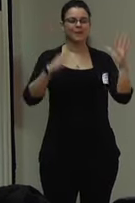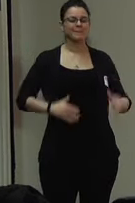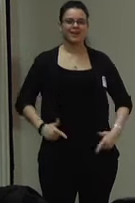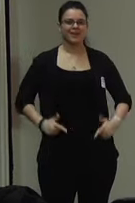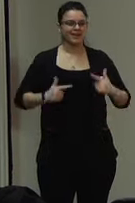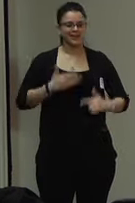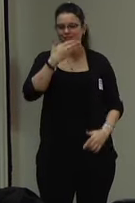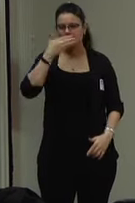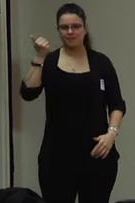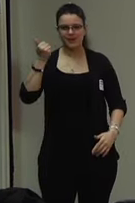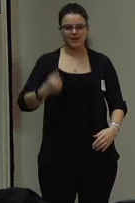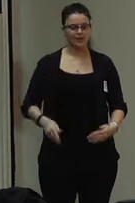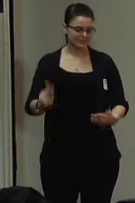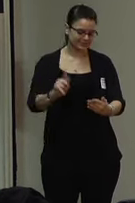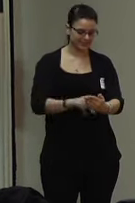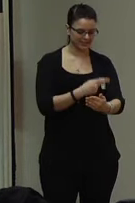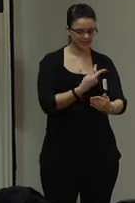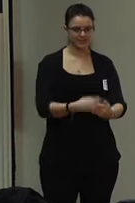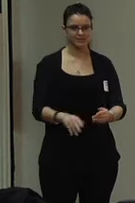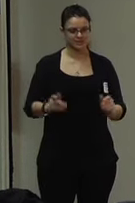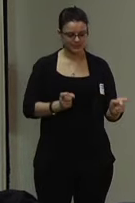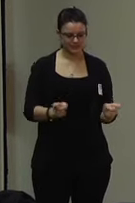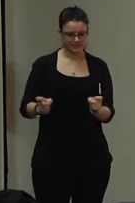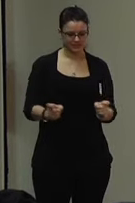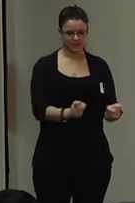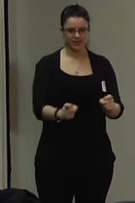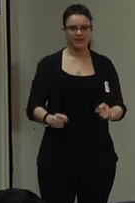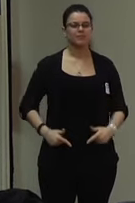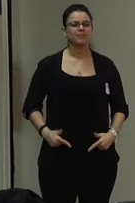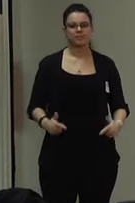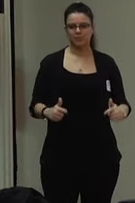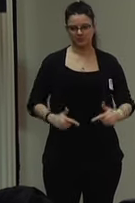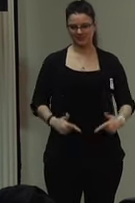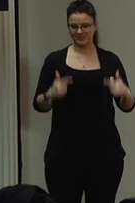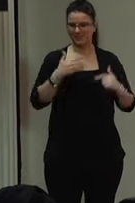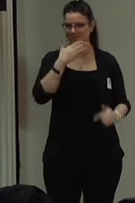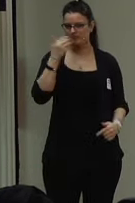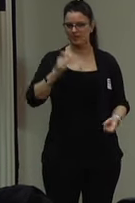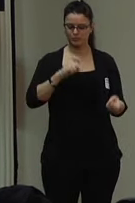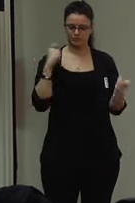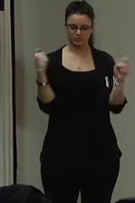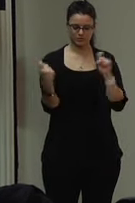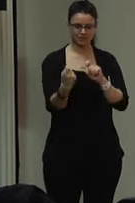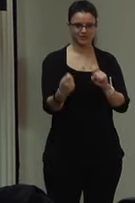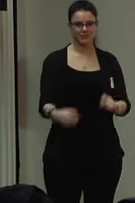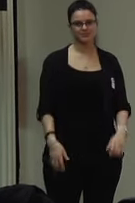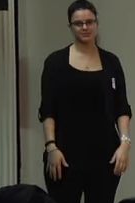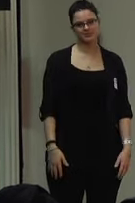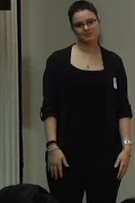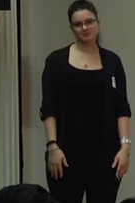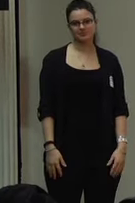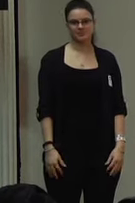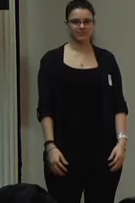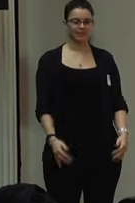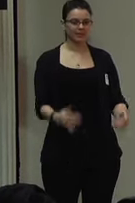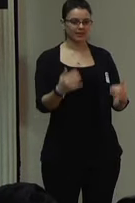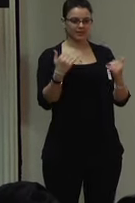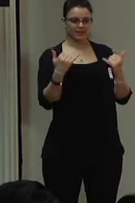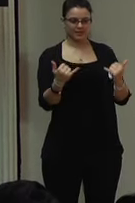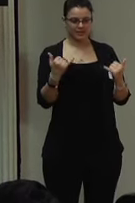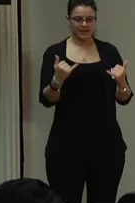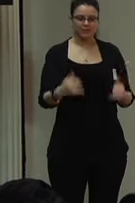dance and I could skate and I had the life that I'd always had. And it was such a miracle and changed my life that I wanted to create a